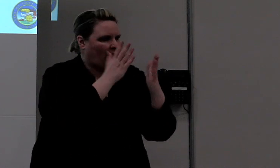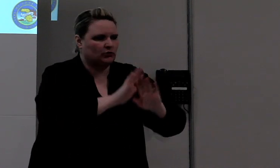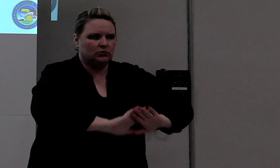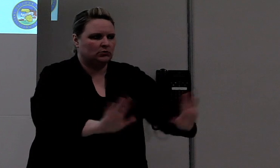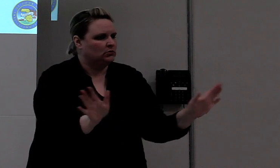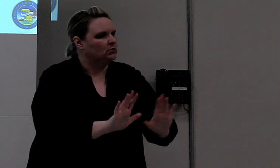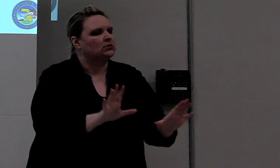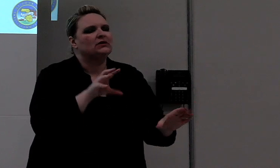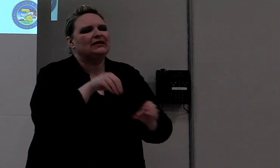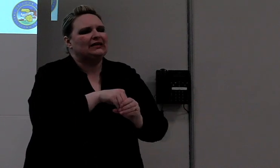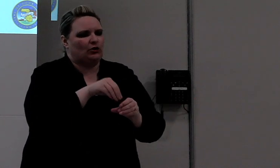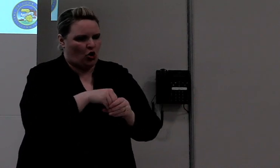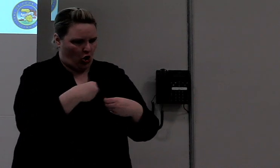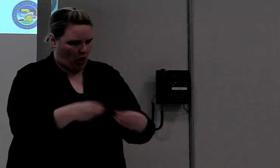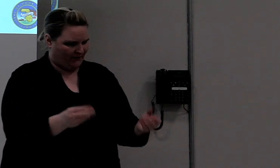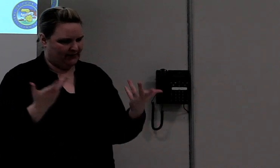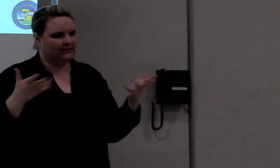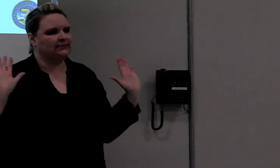it internally.